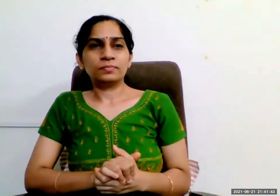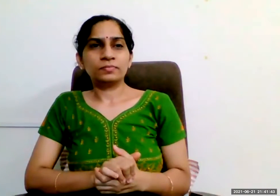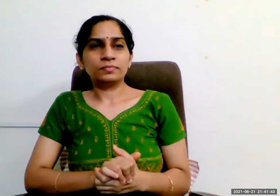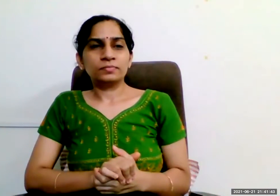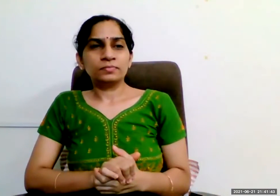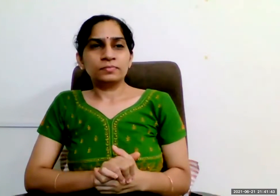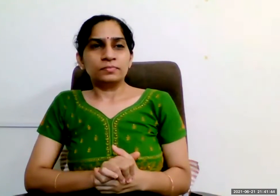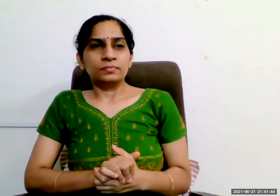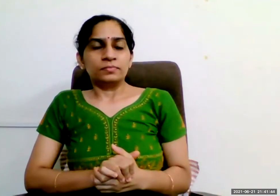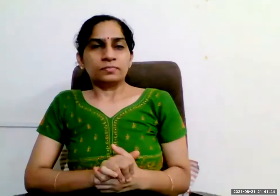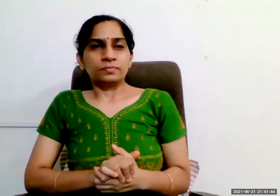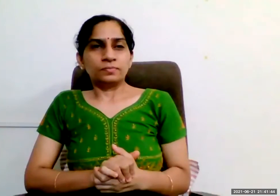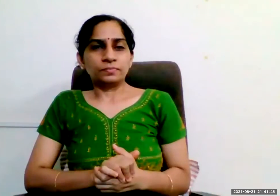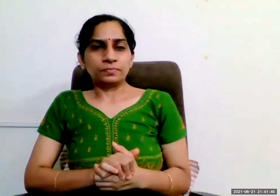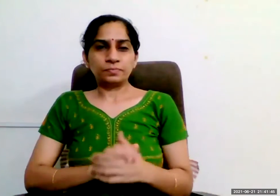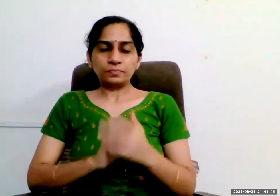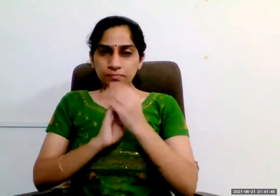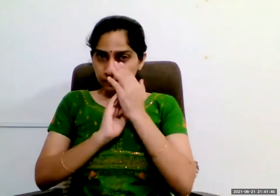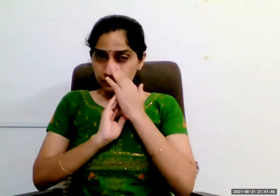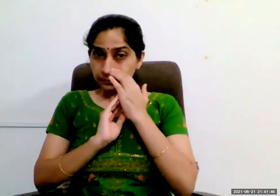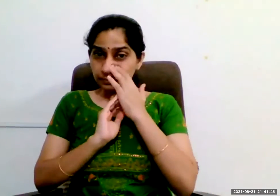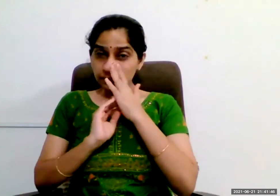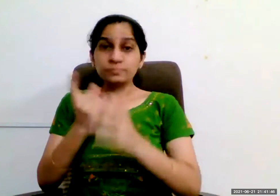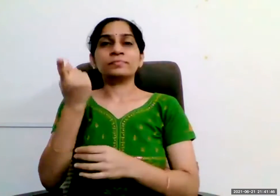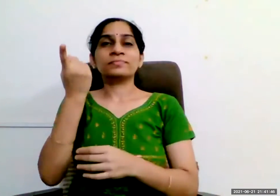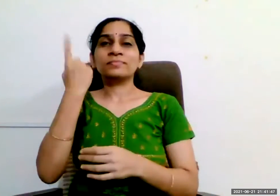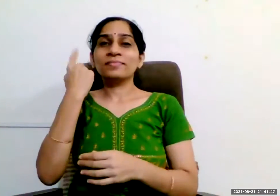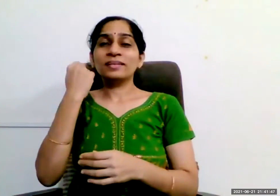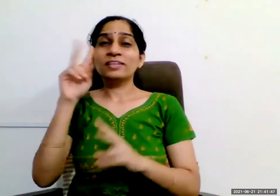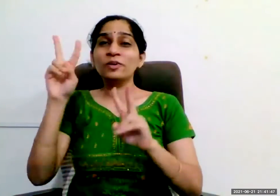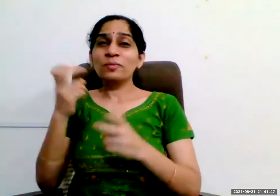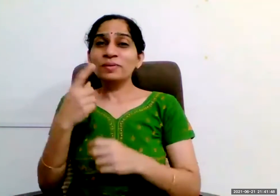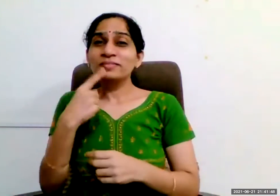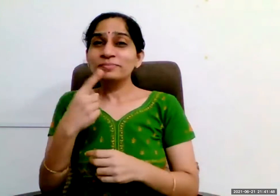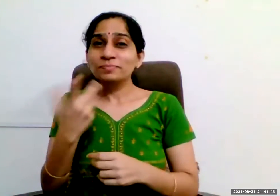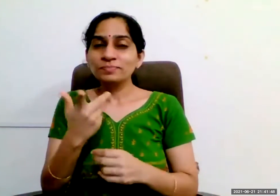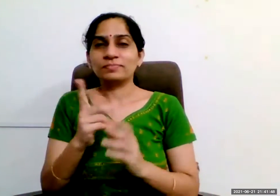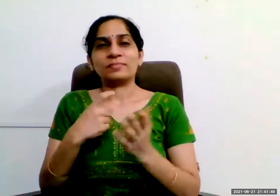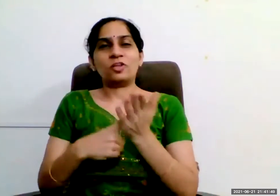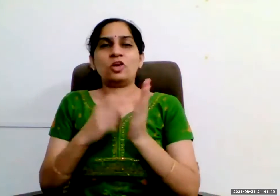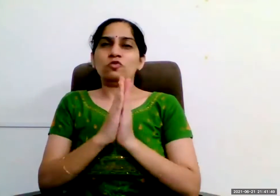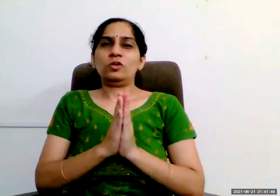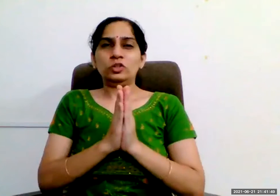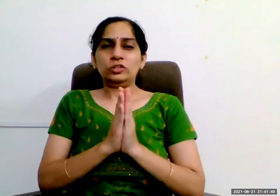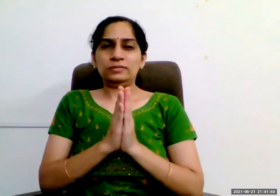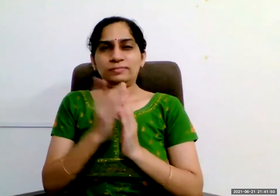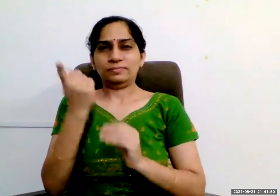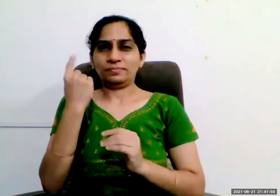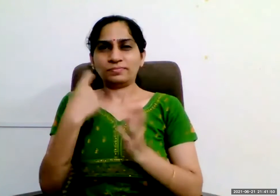So as we had learned yesterday that we understood about religion, right? That what is religion? We understood that